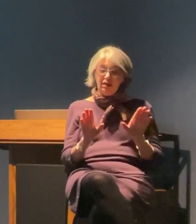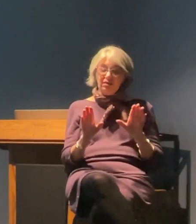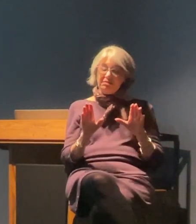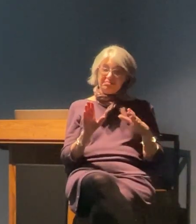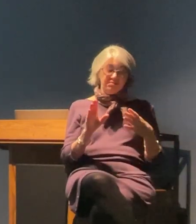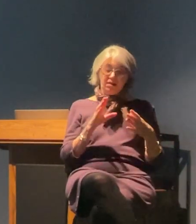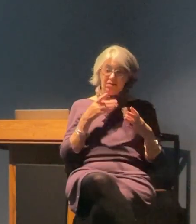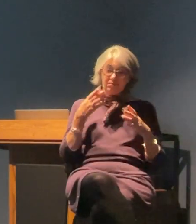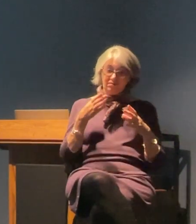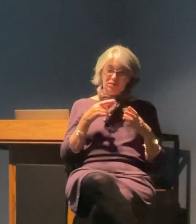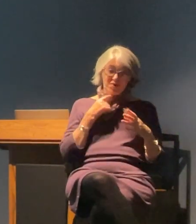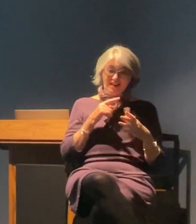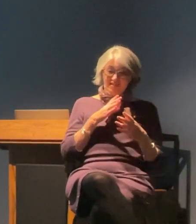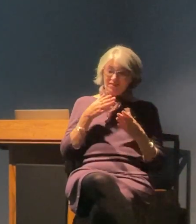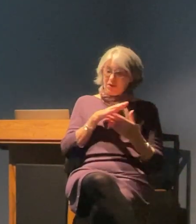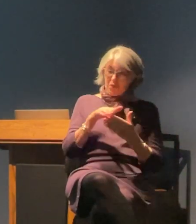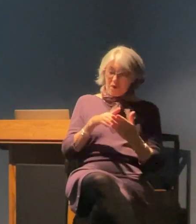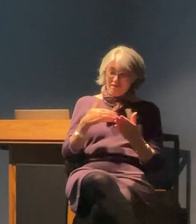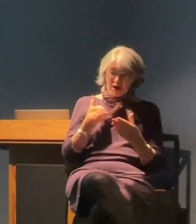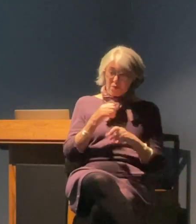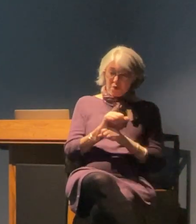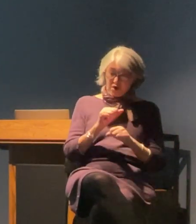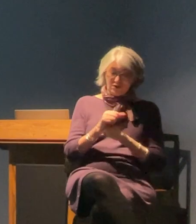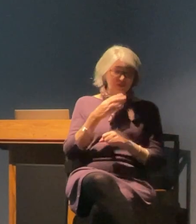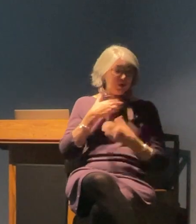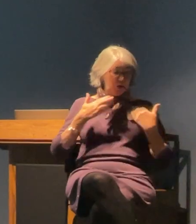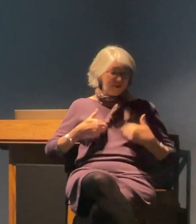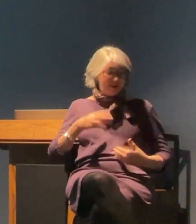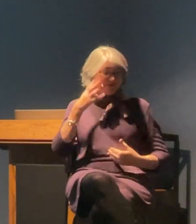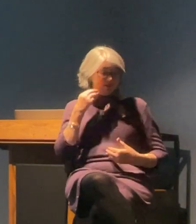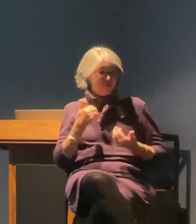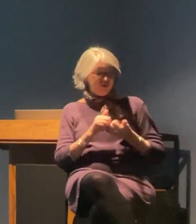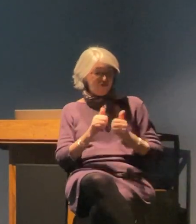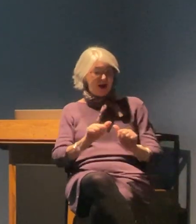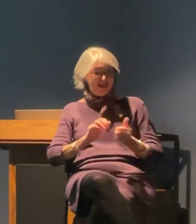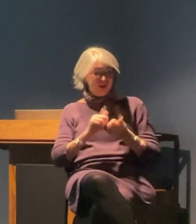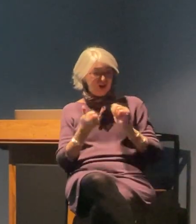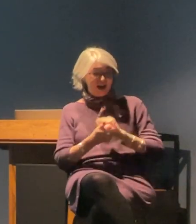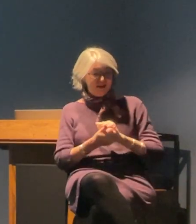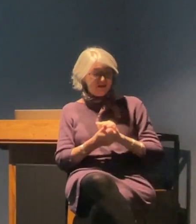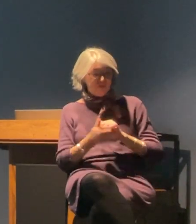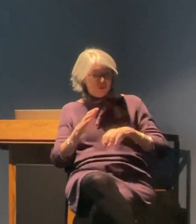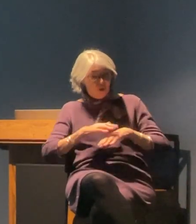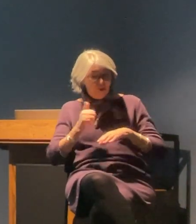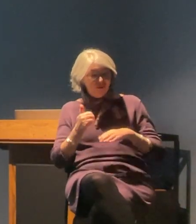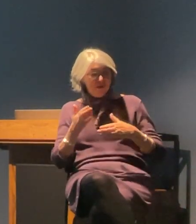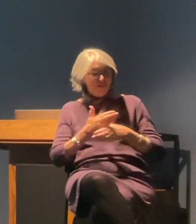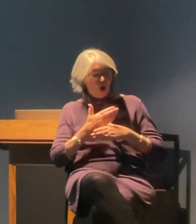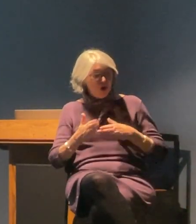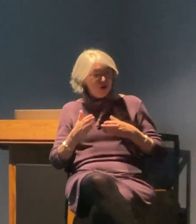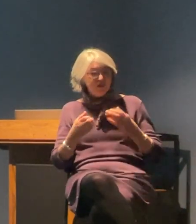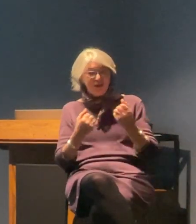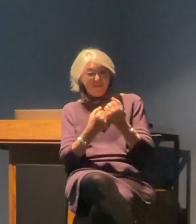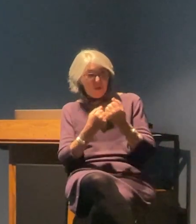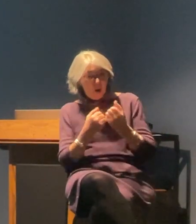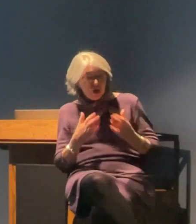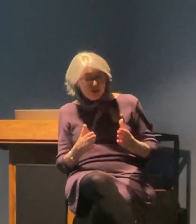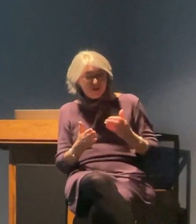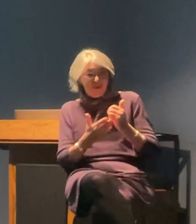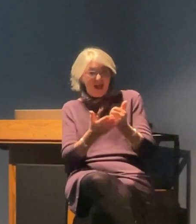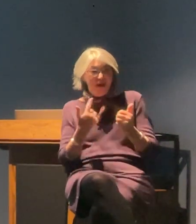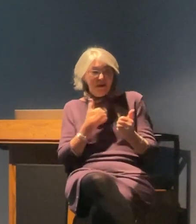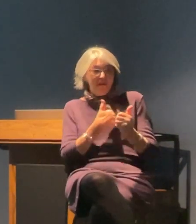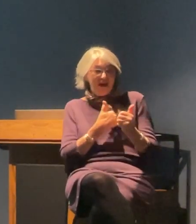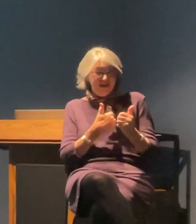baseline of our work is a human experience that we're trying to change. And we're calling for partners, supporters, to help